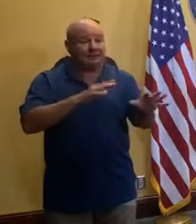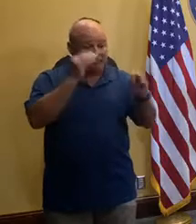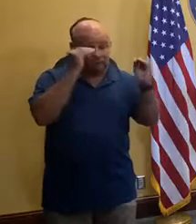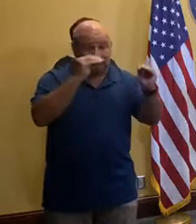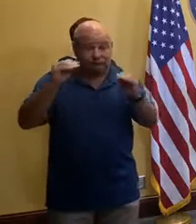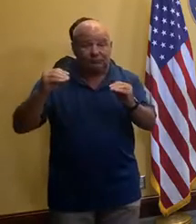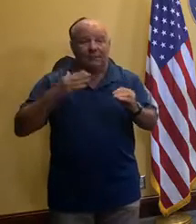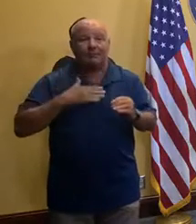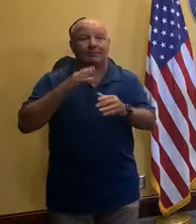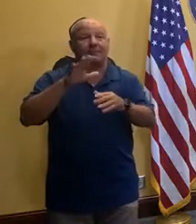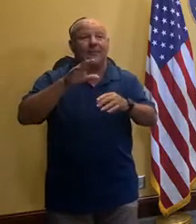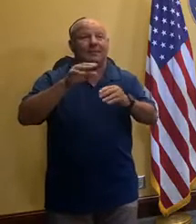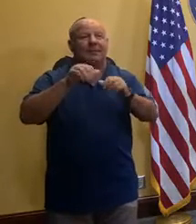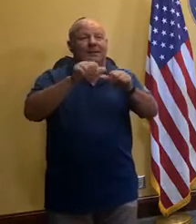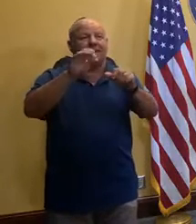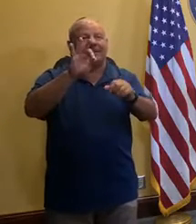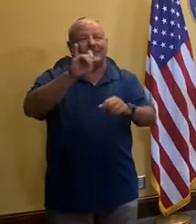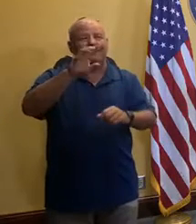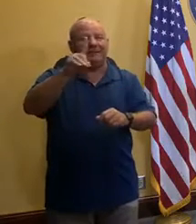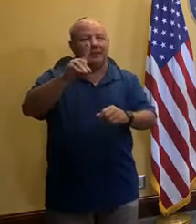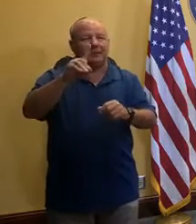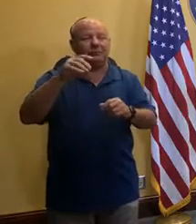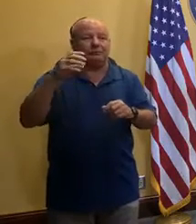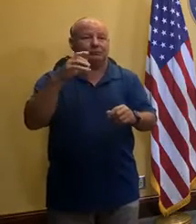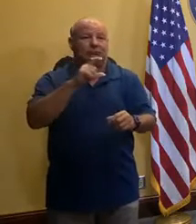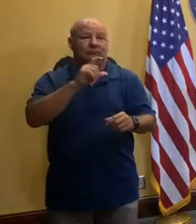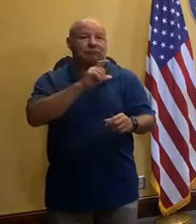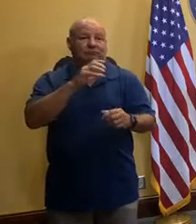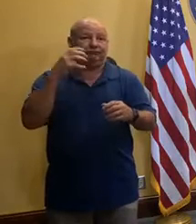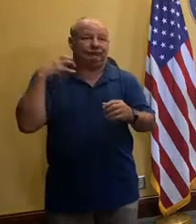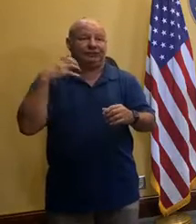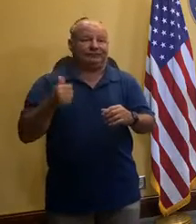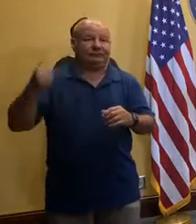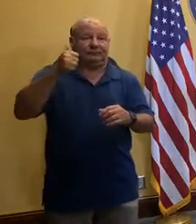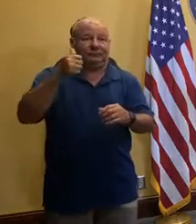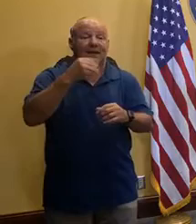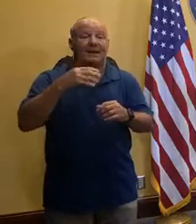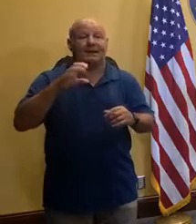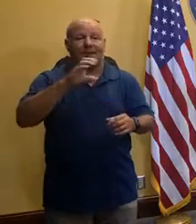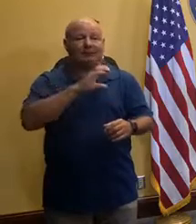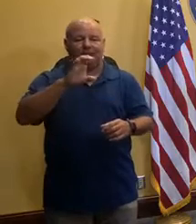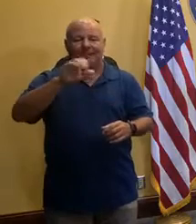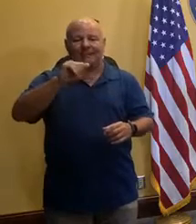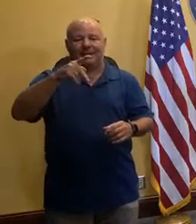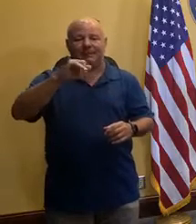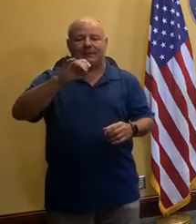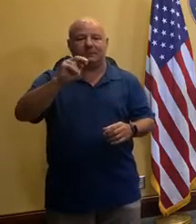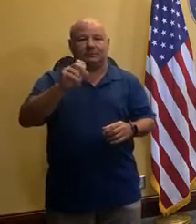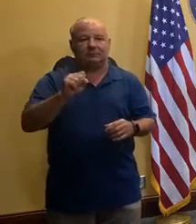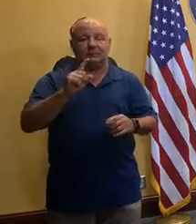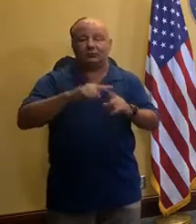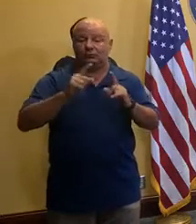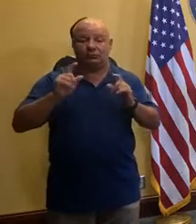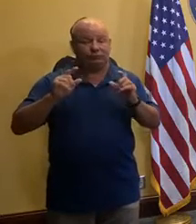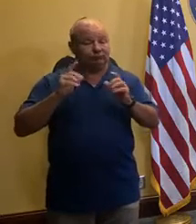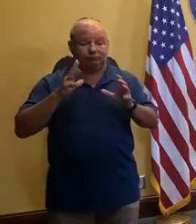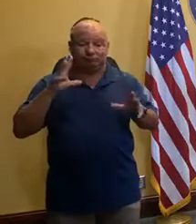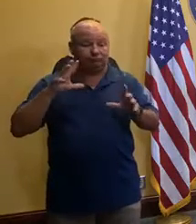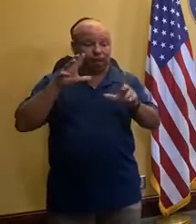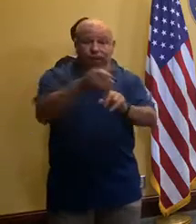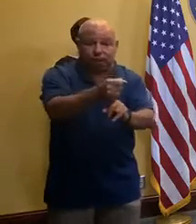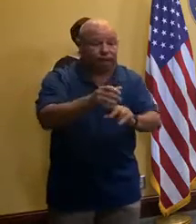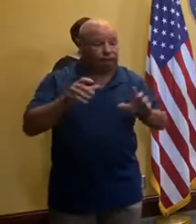operations chief as well as my district captains to engage. This will be no different than what we've done in past months. We